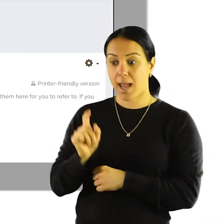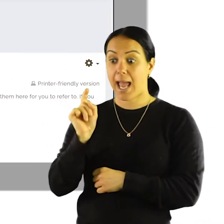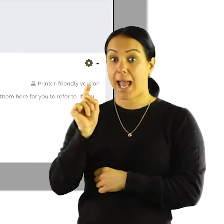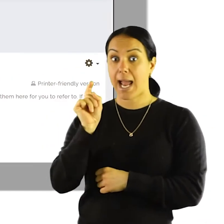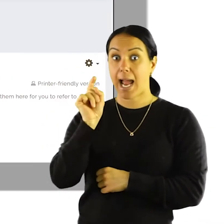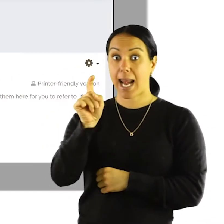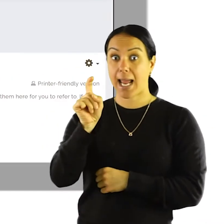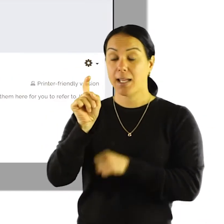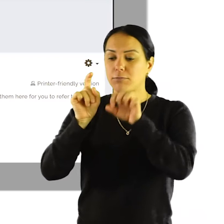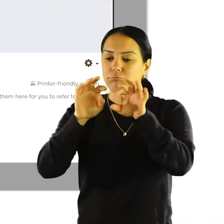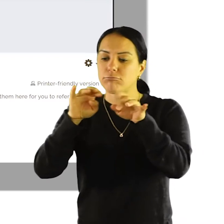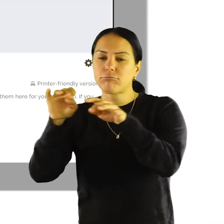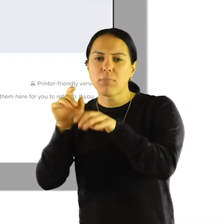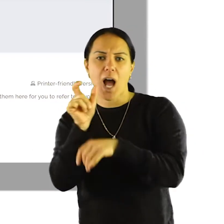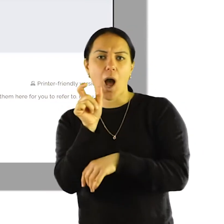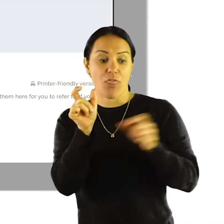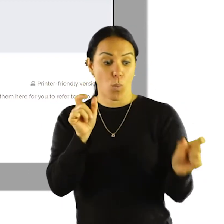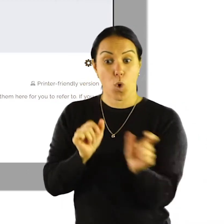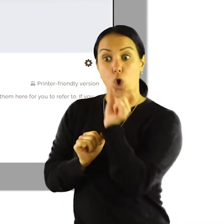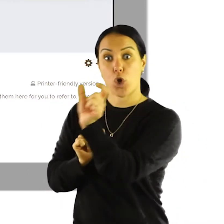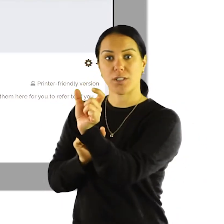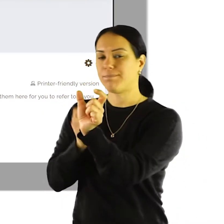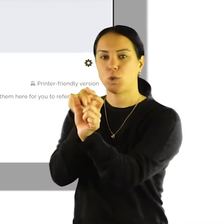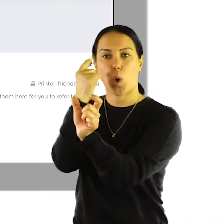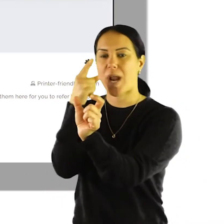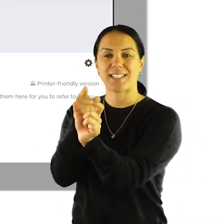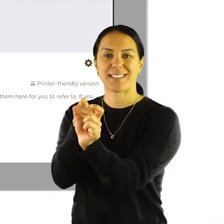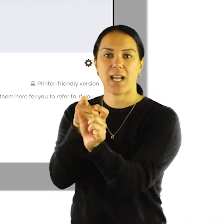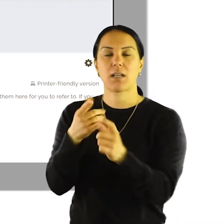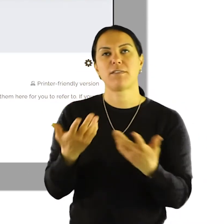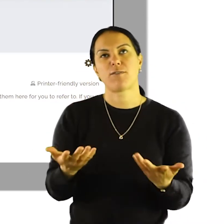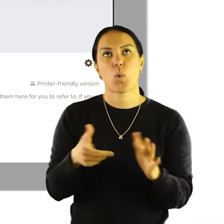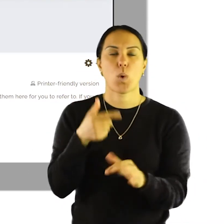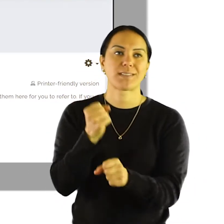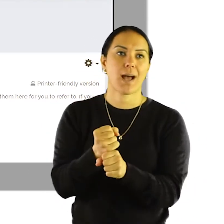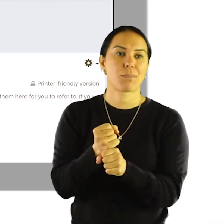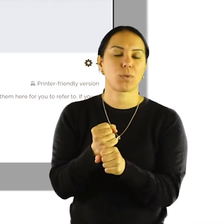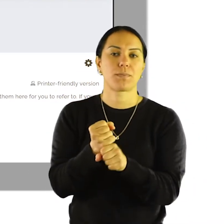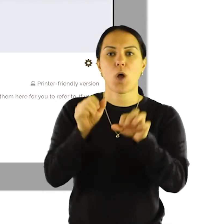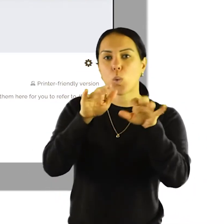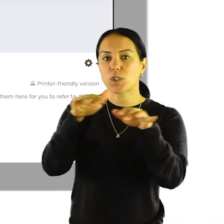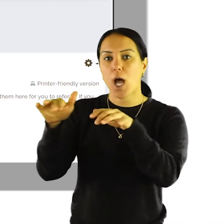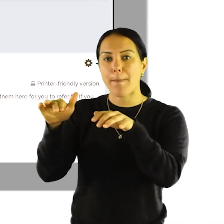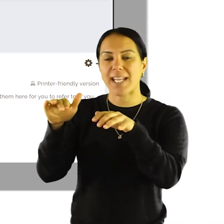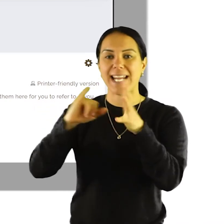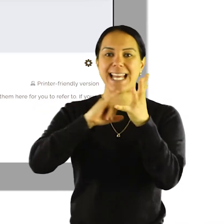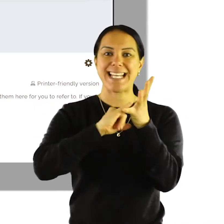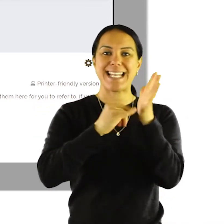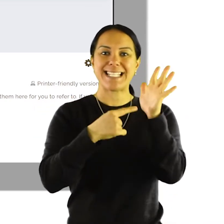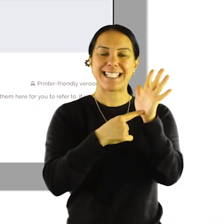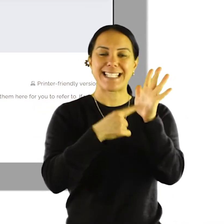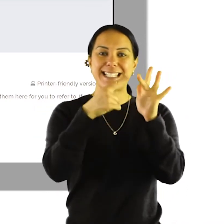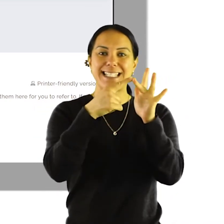it, you can search in a term that you might not understand. So, for example, let's type in